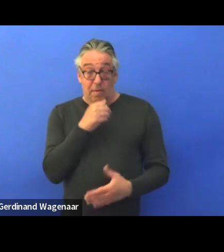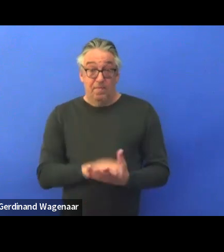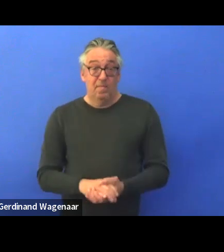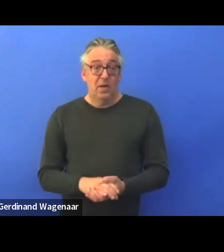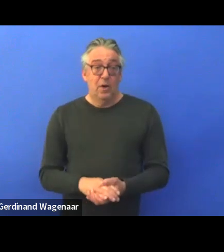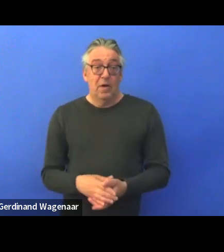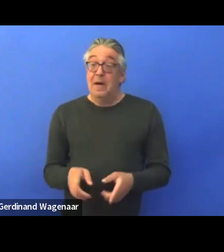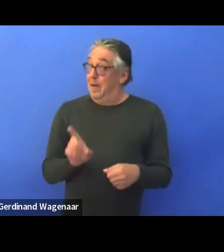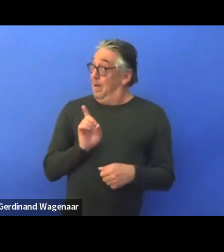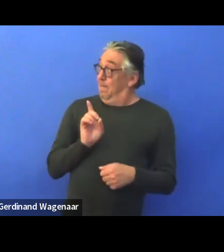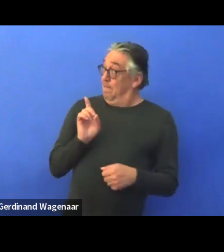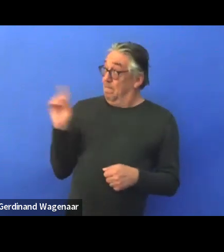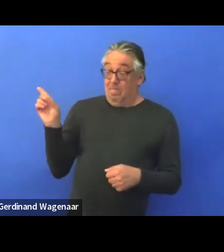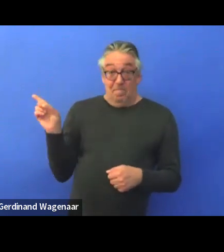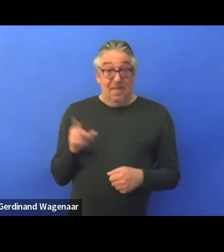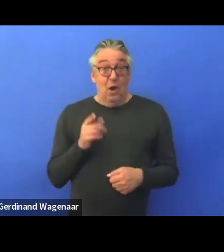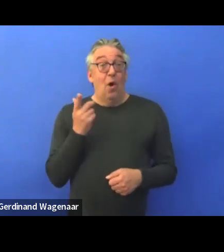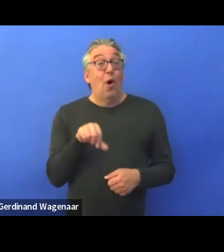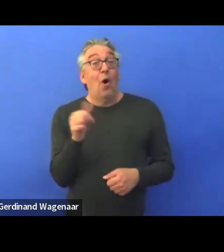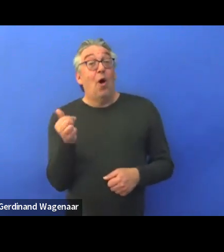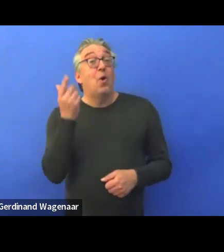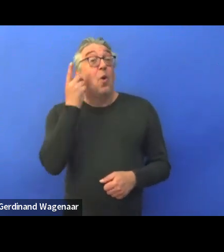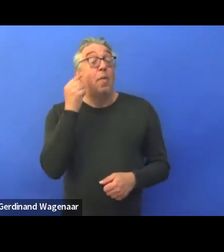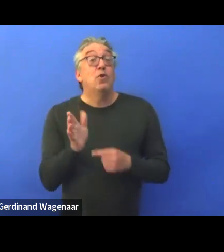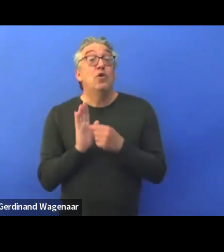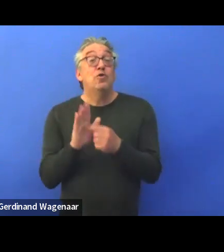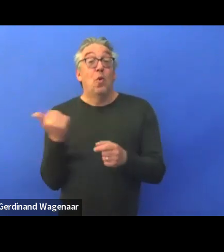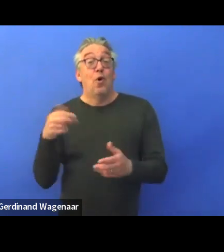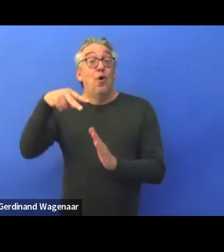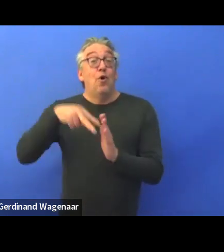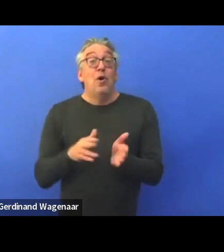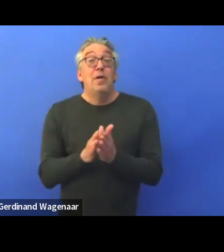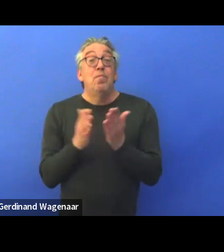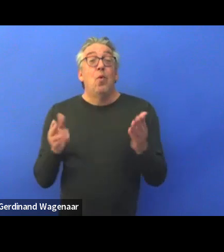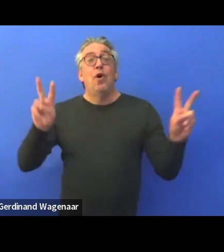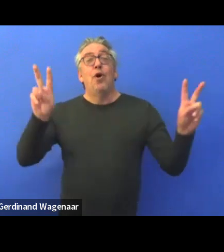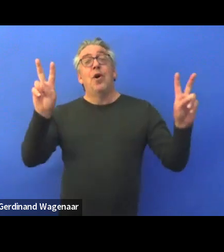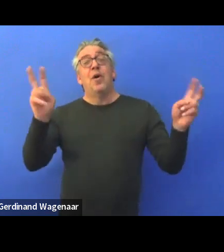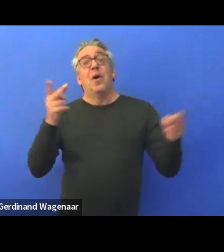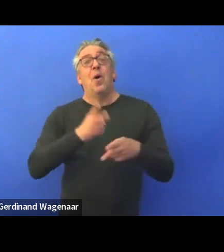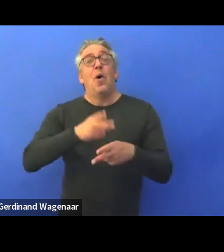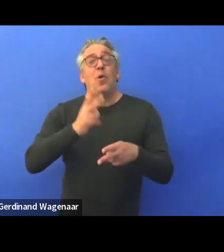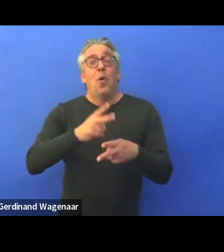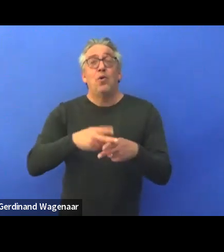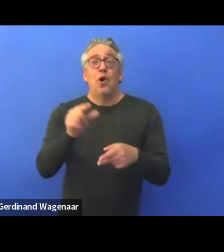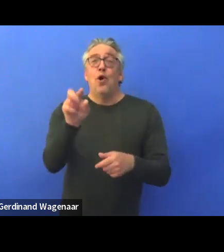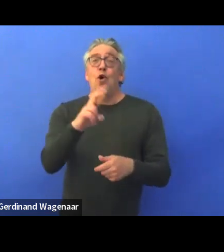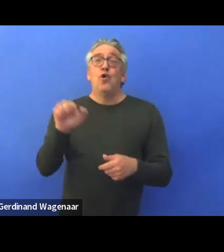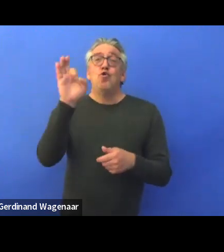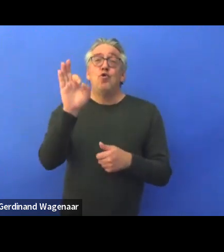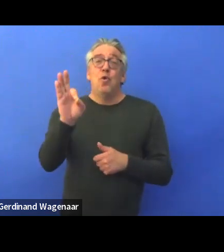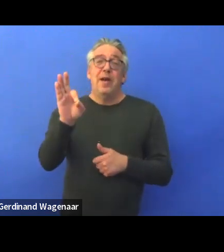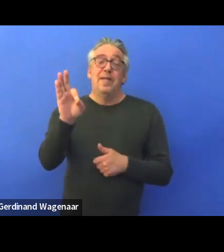is Great Expectations. So this shows the promise of born accessible,